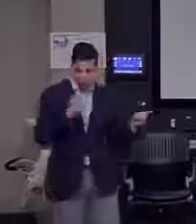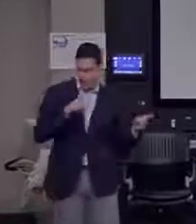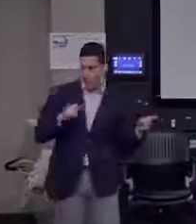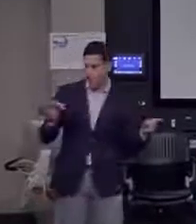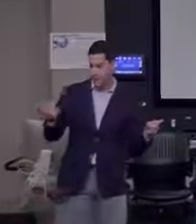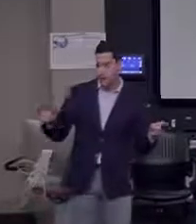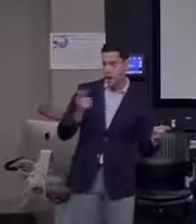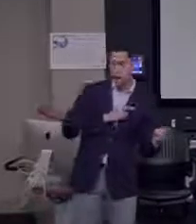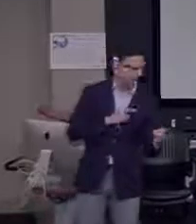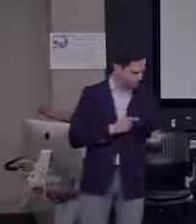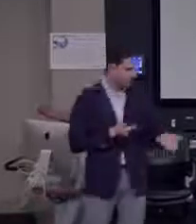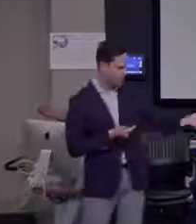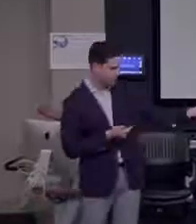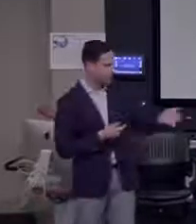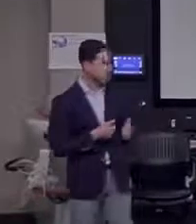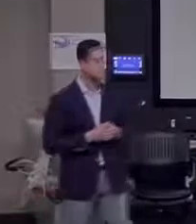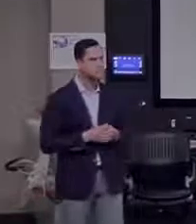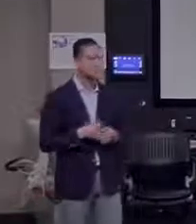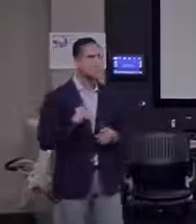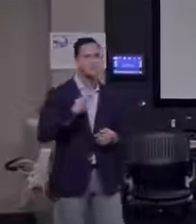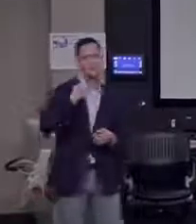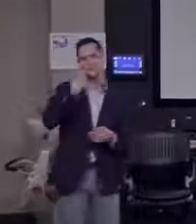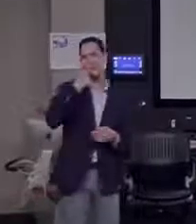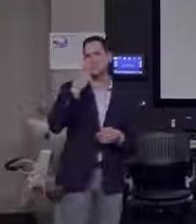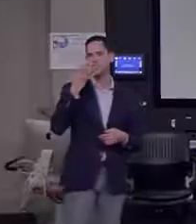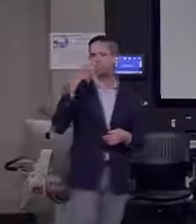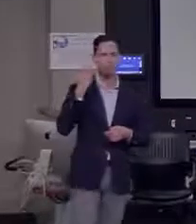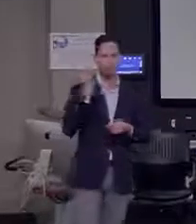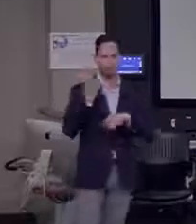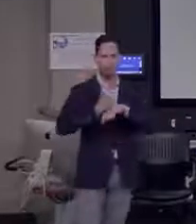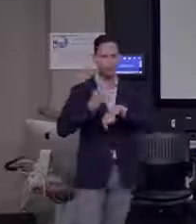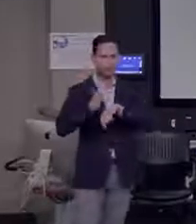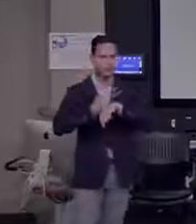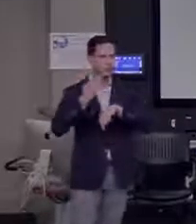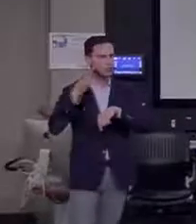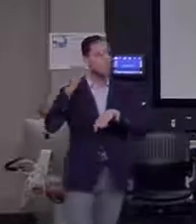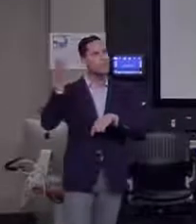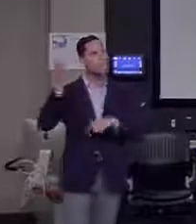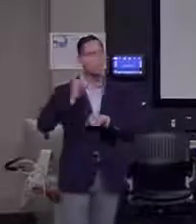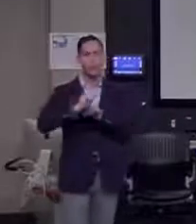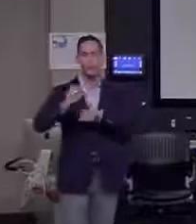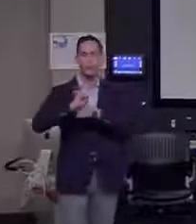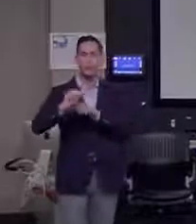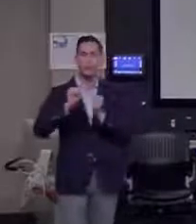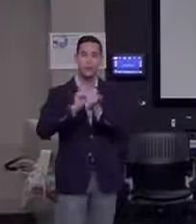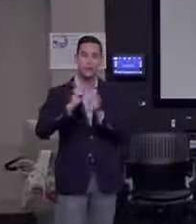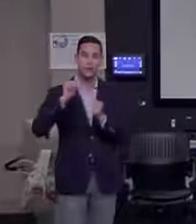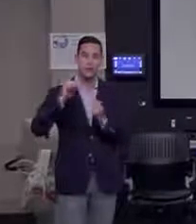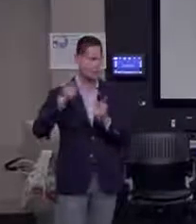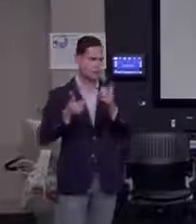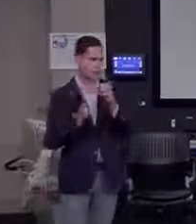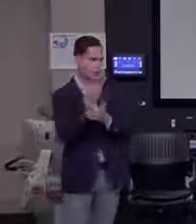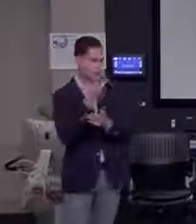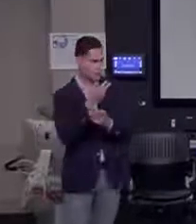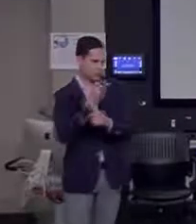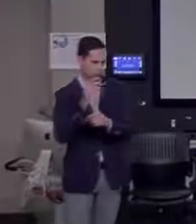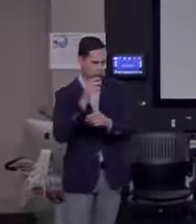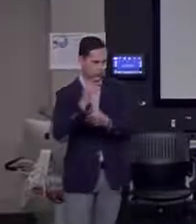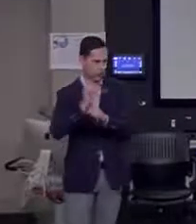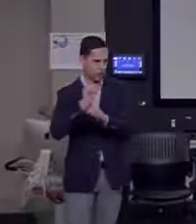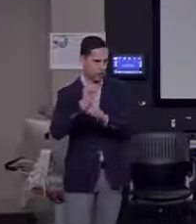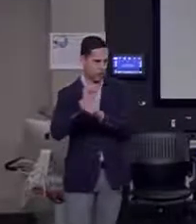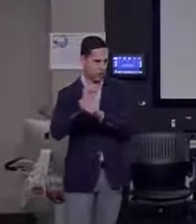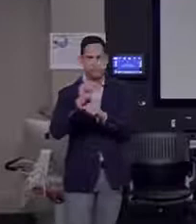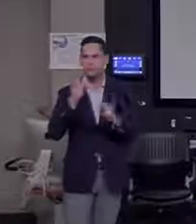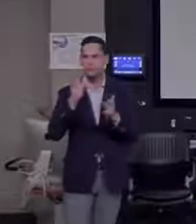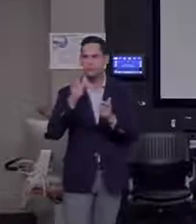spent a couple days working as part of a new post that I took, which is with the Brookings Institute,